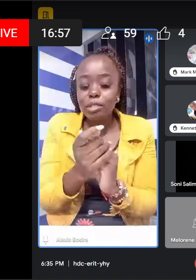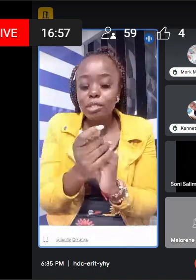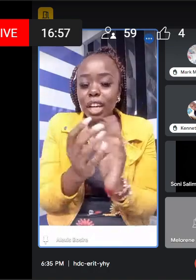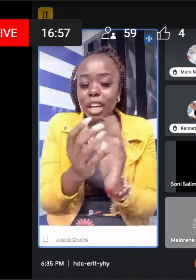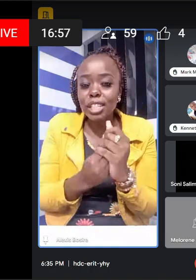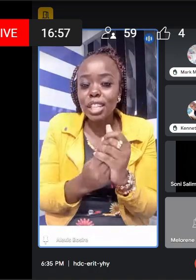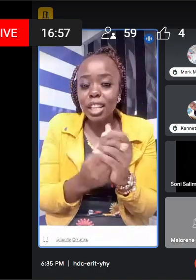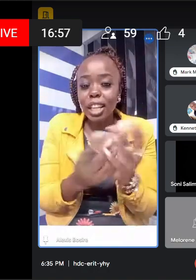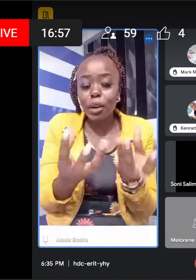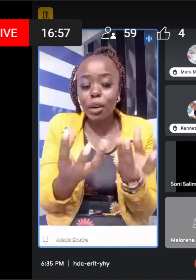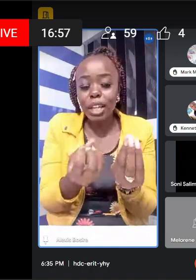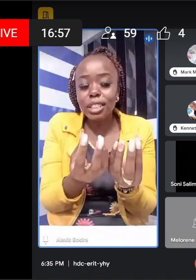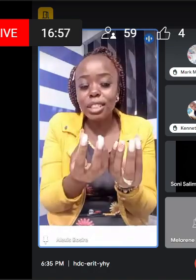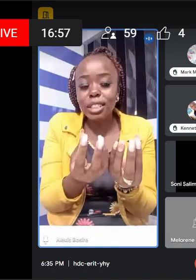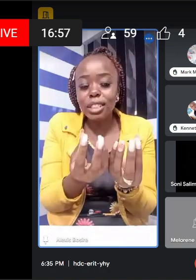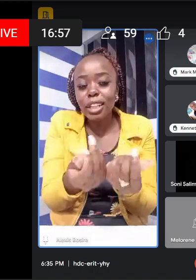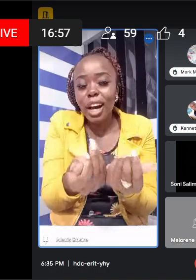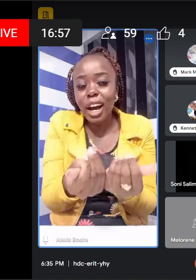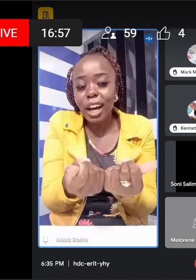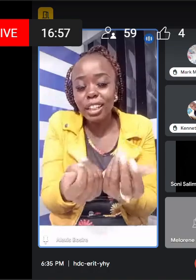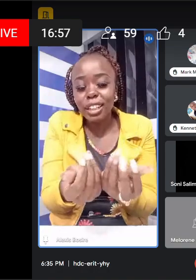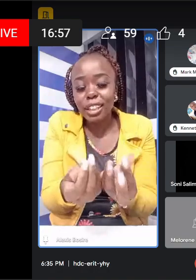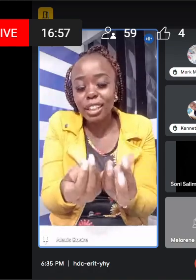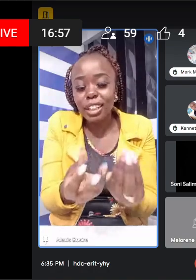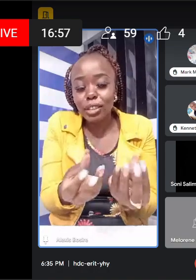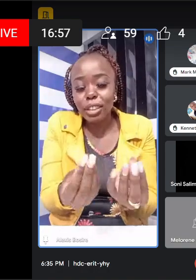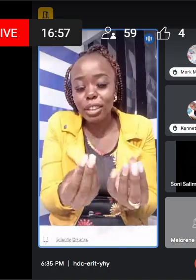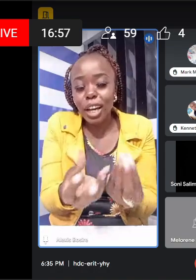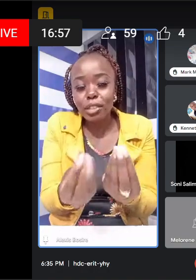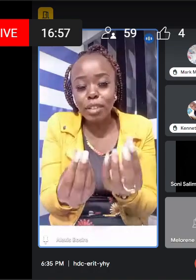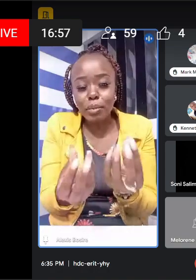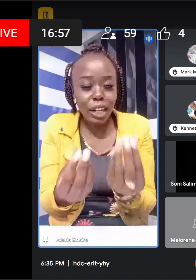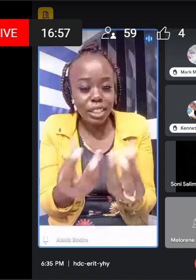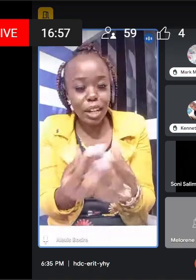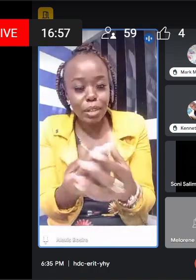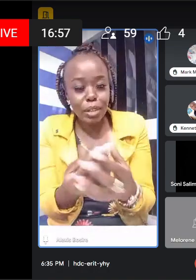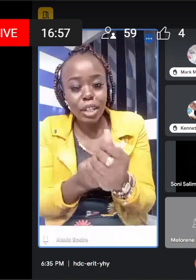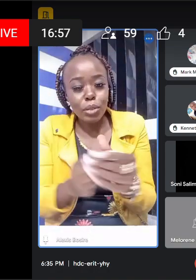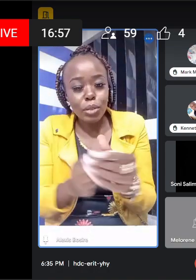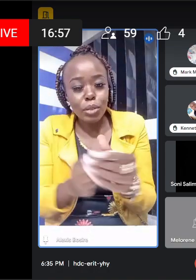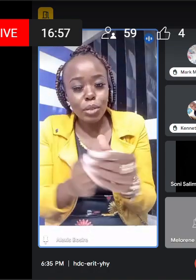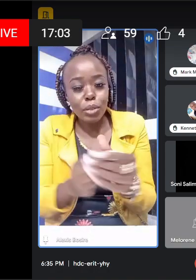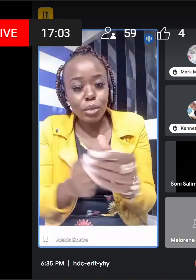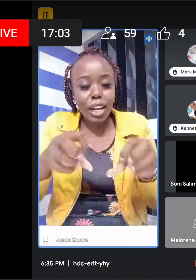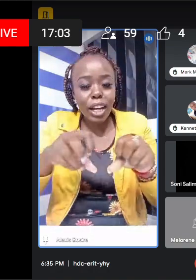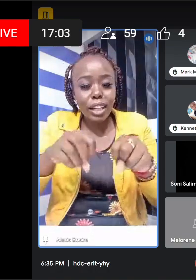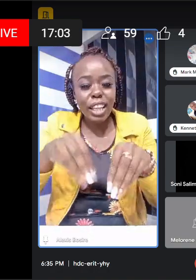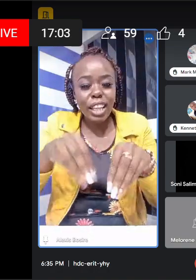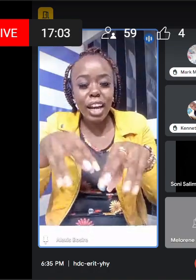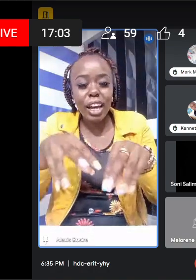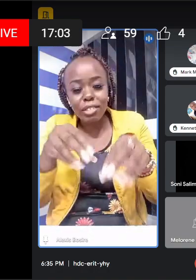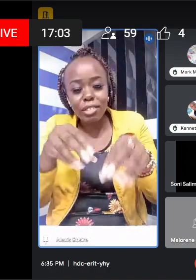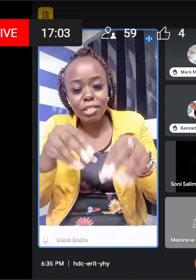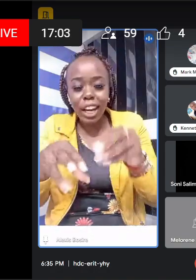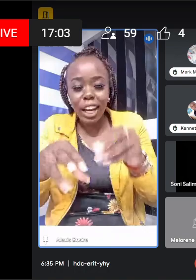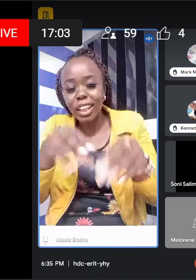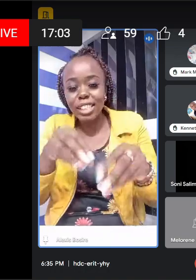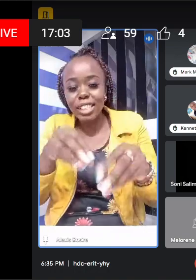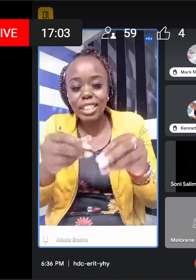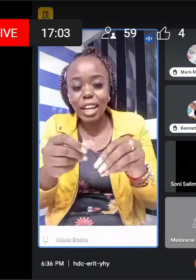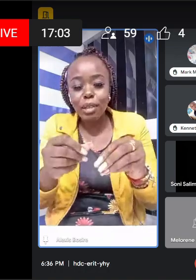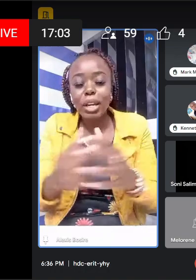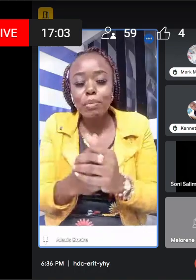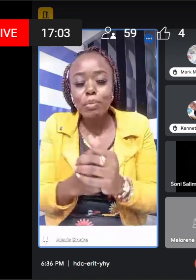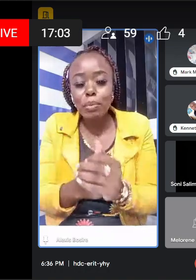your fingers, they are quite hard, or lack of a better term, feel they are heavy, yeah, that's